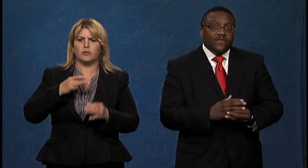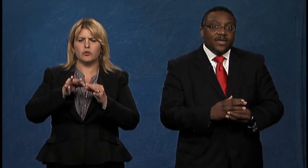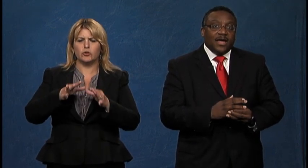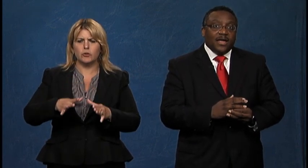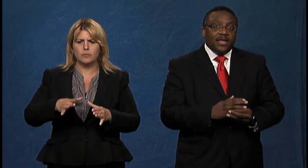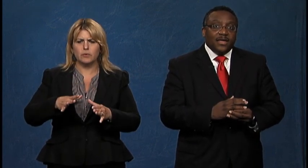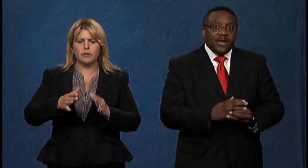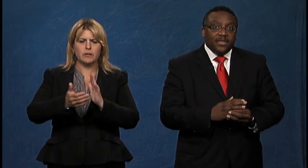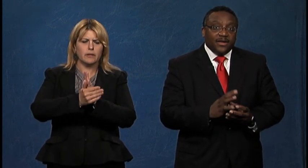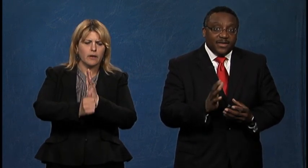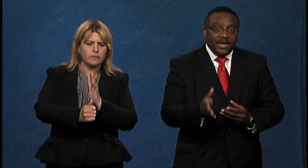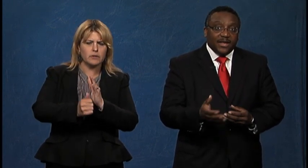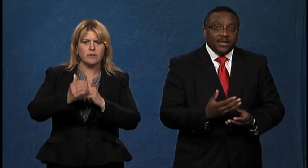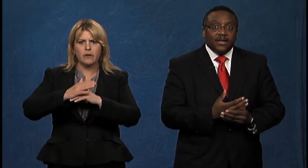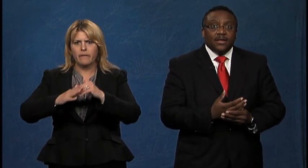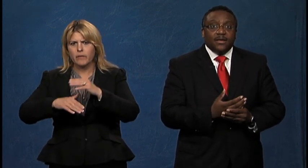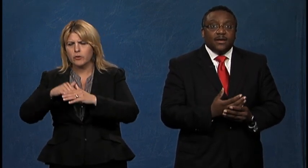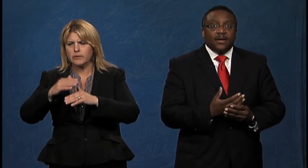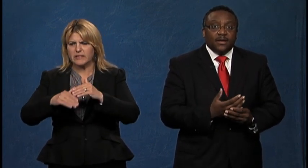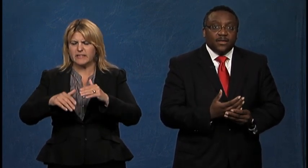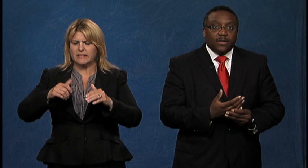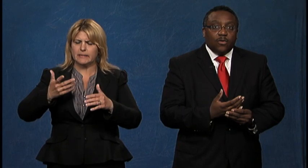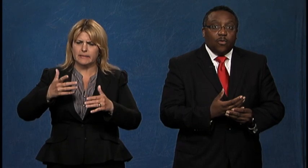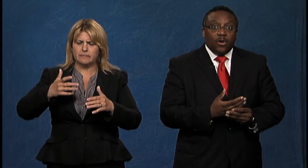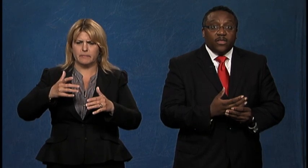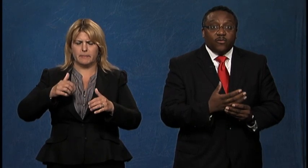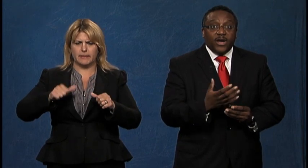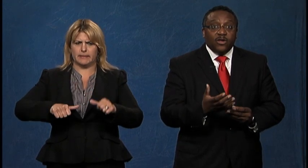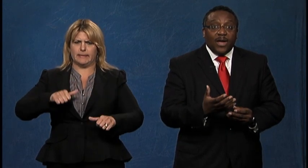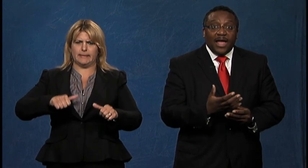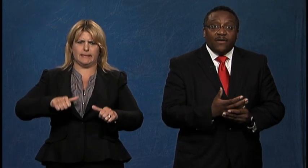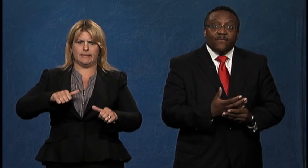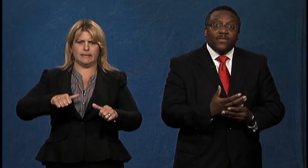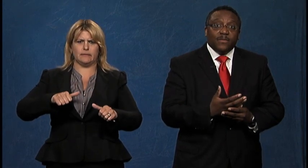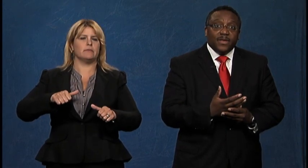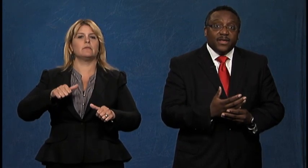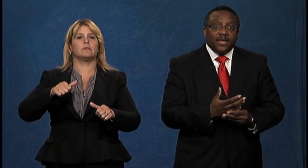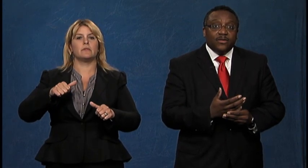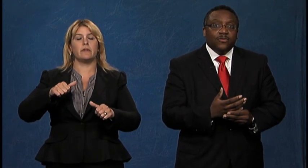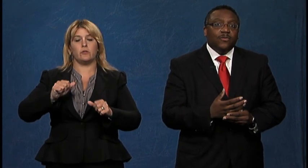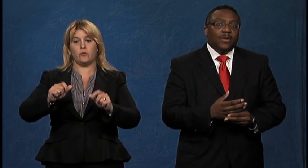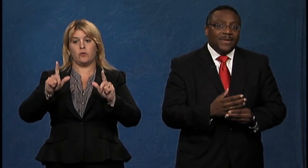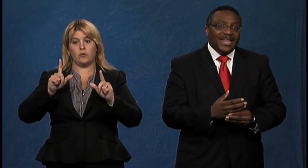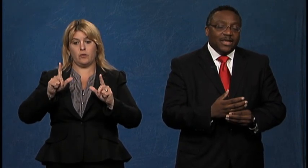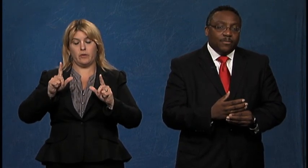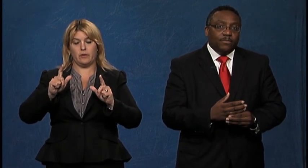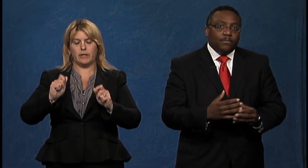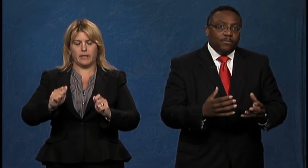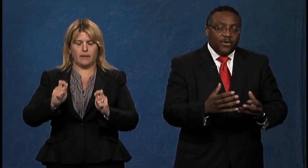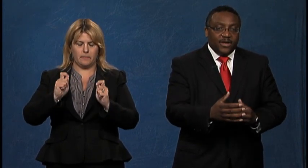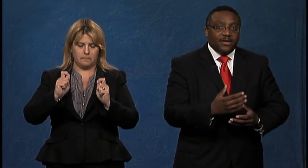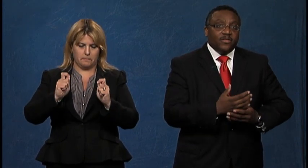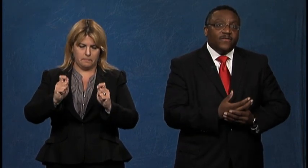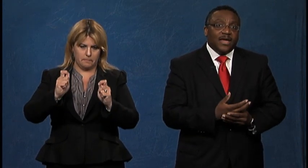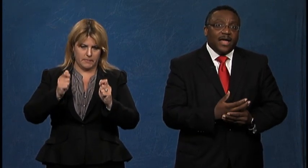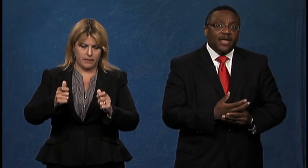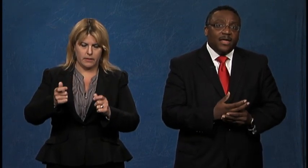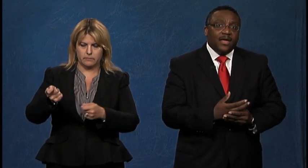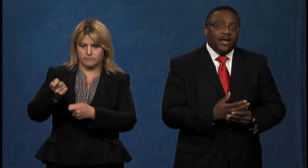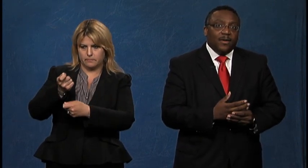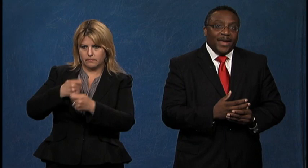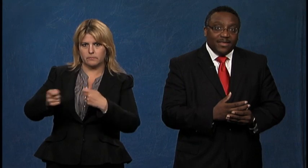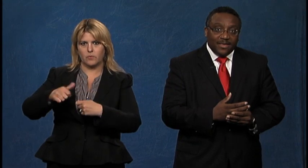confidence of the VI is exceeded, on screen you have the ability to immediately put in another